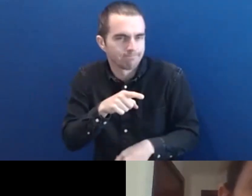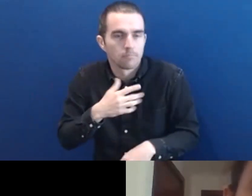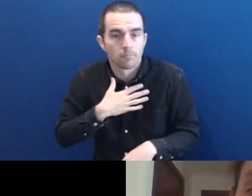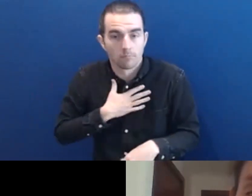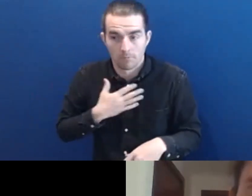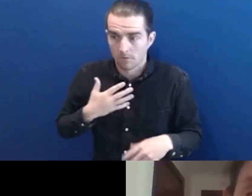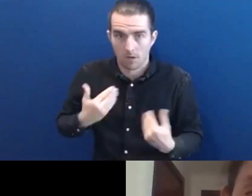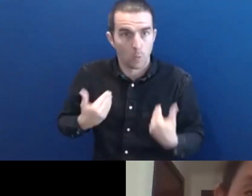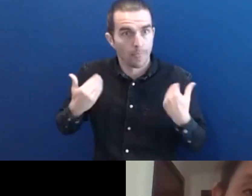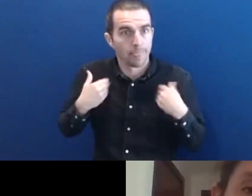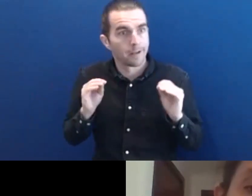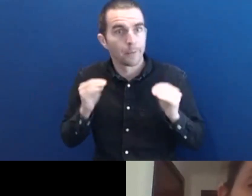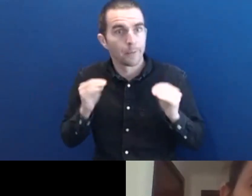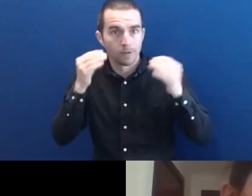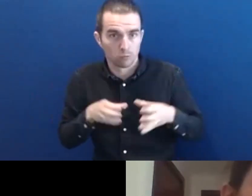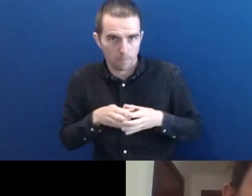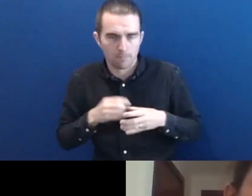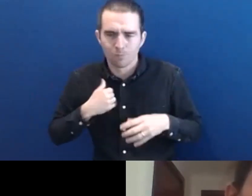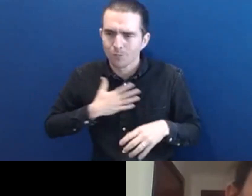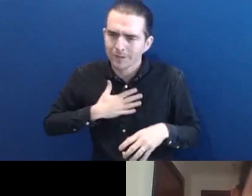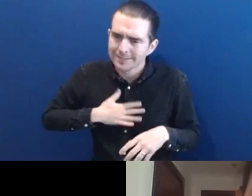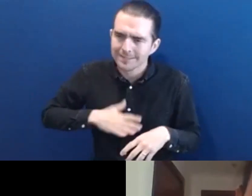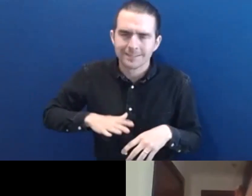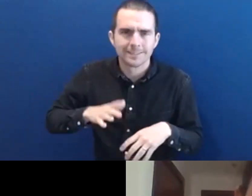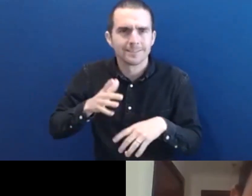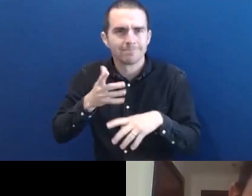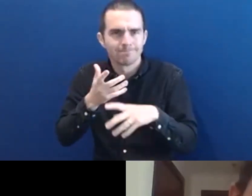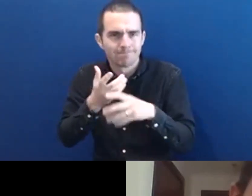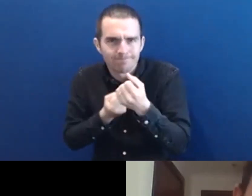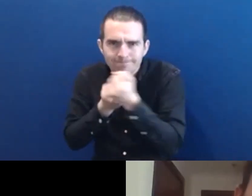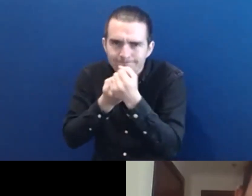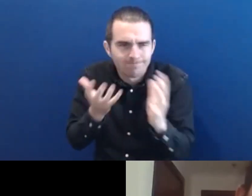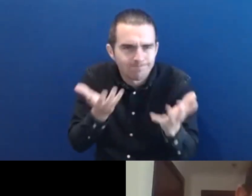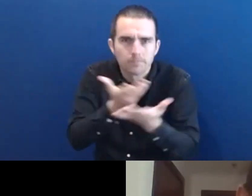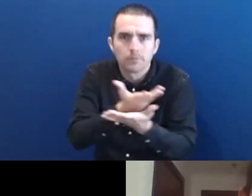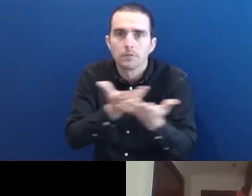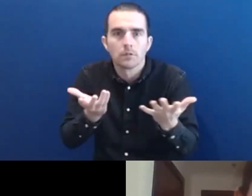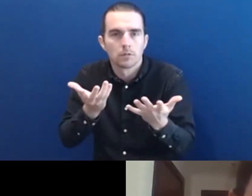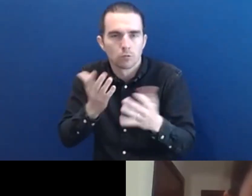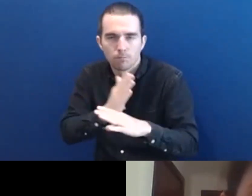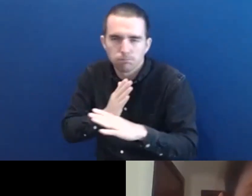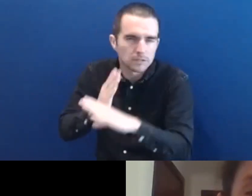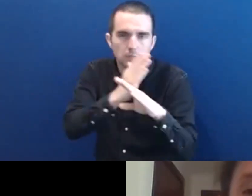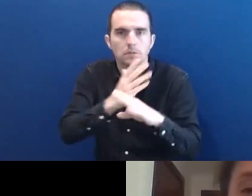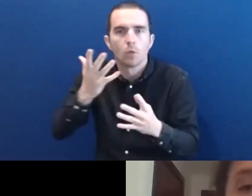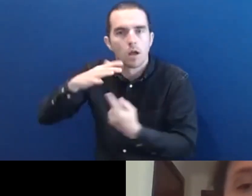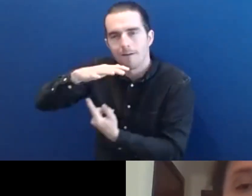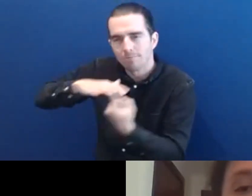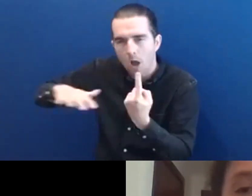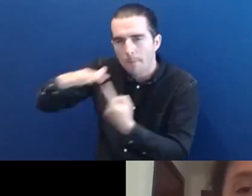expertise on litigation, for instance, so we partnered with lawyers organizations, particularly human rights lawyers